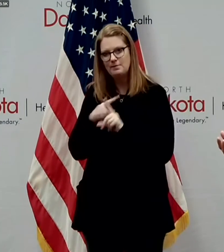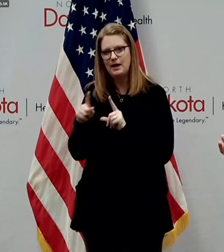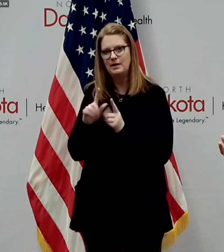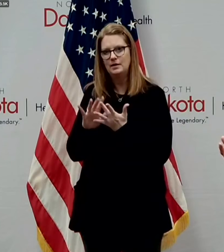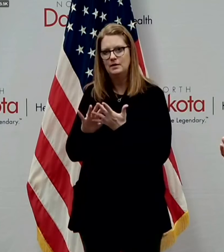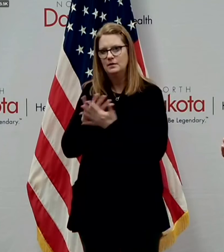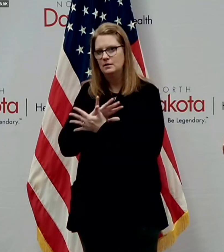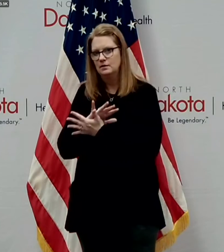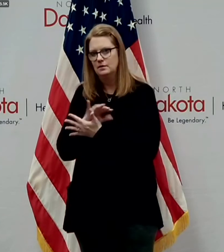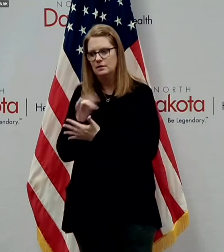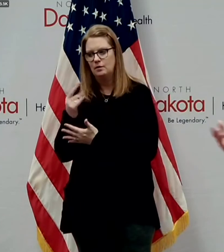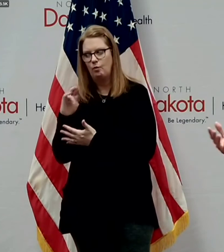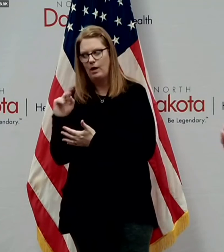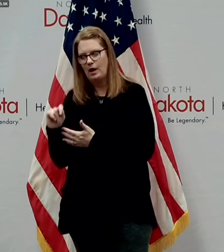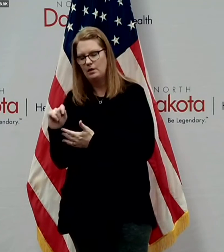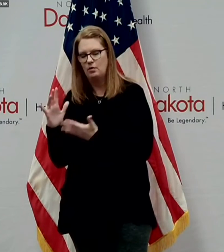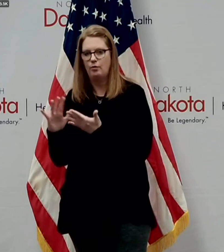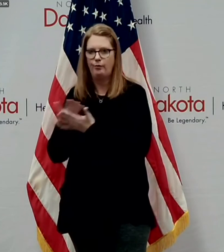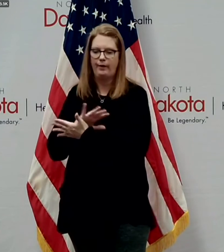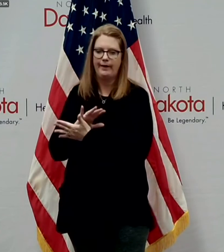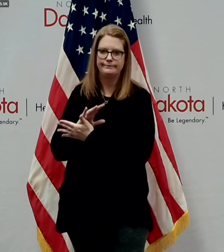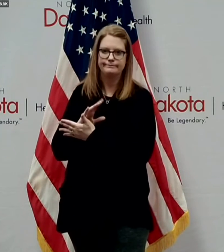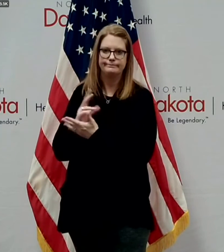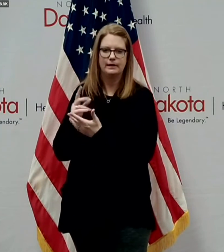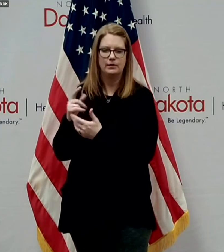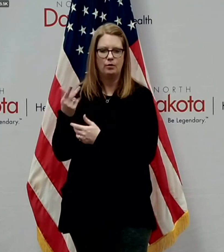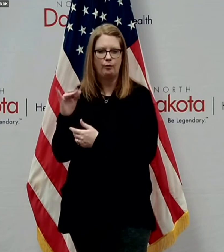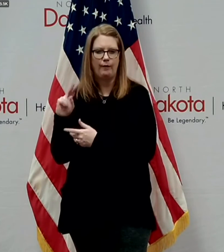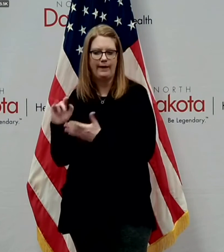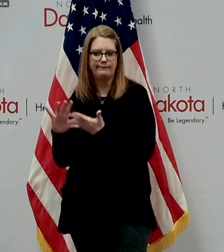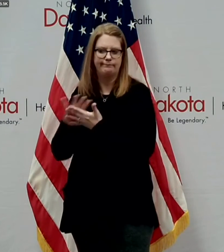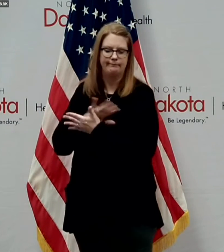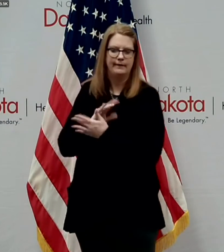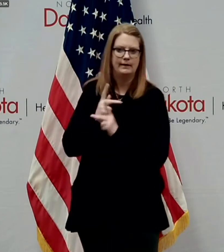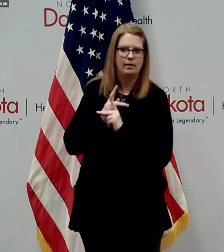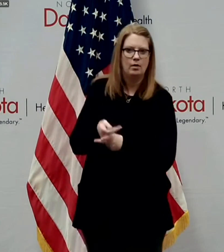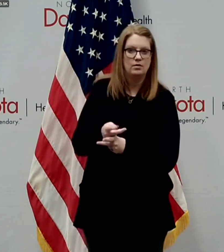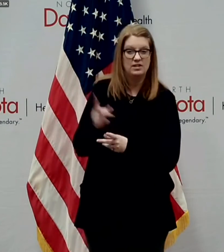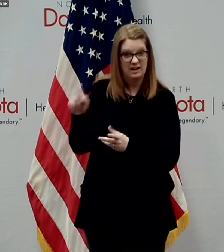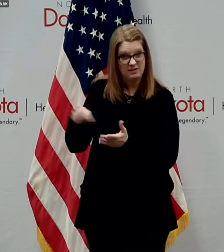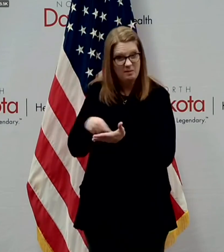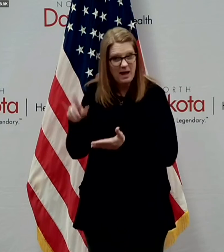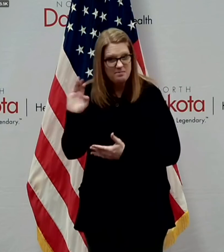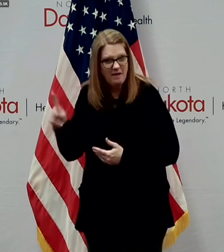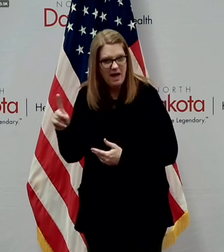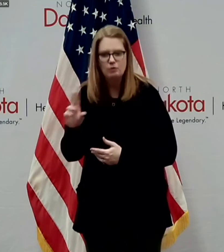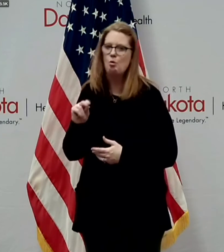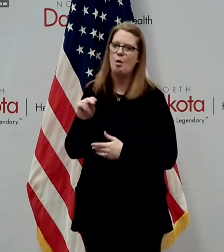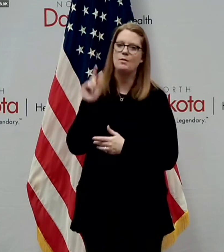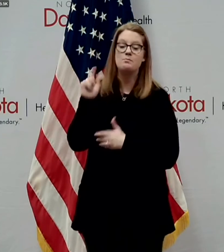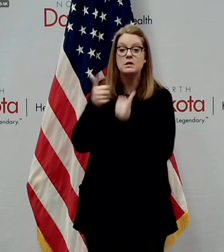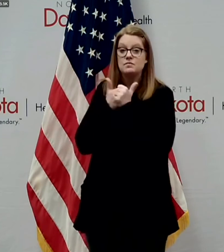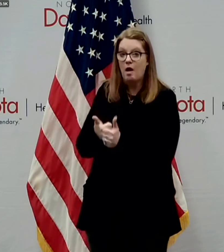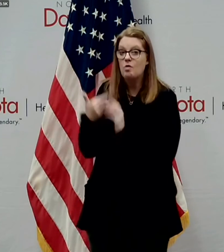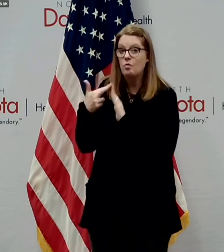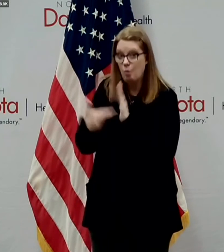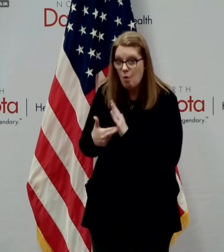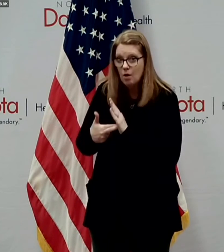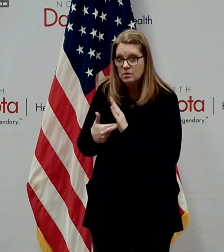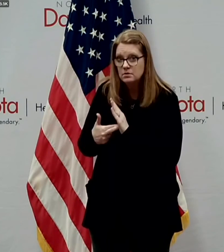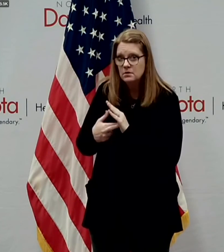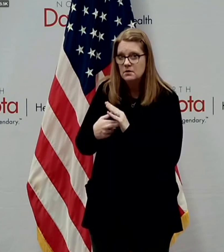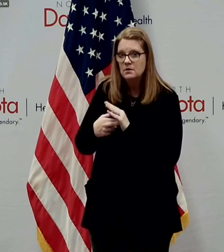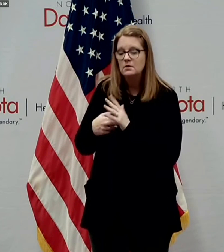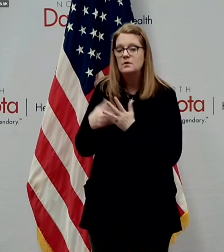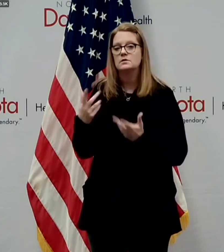as a grant, or it's a grant disguised as a loan because you don't have to pay them back. So I guess I'd call that a grant. So I think, again, this is